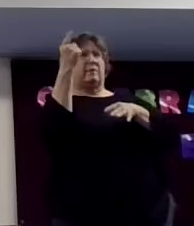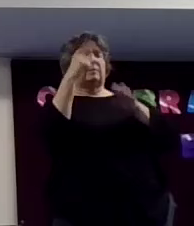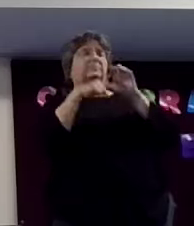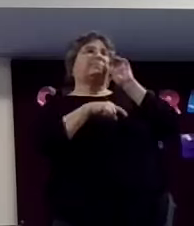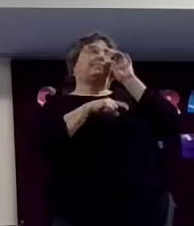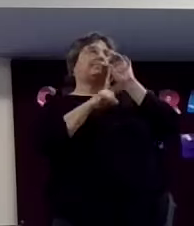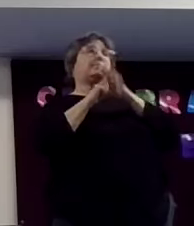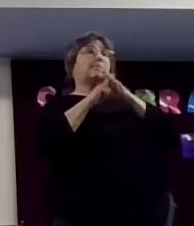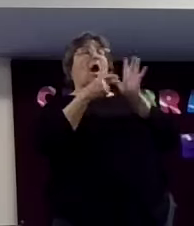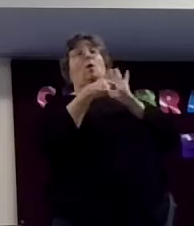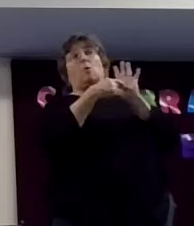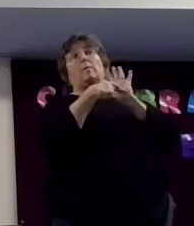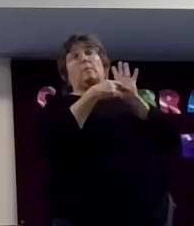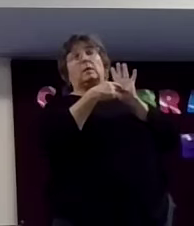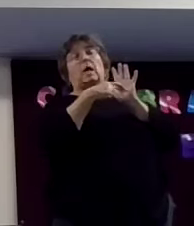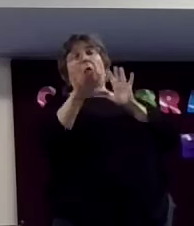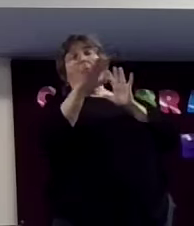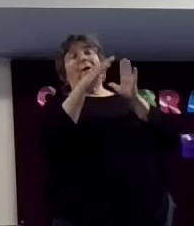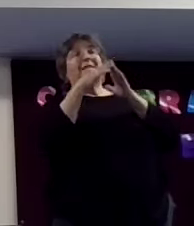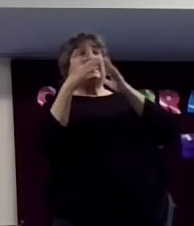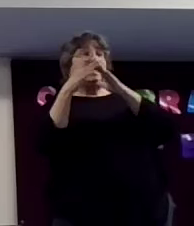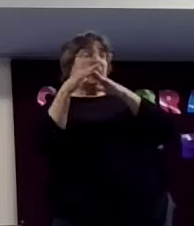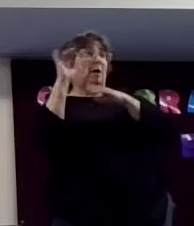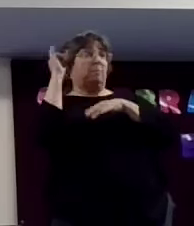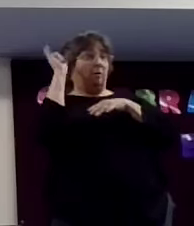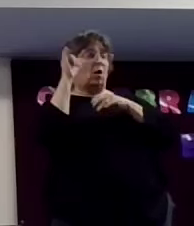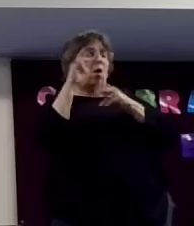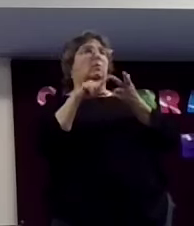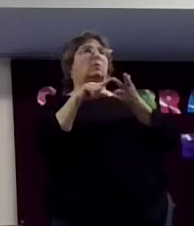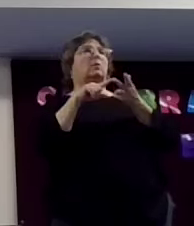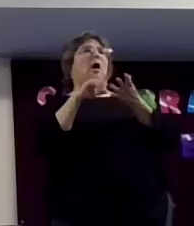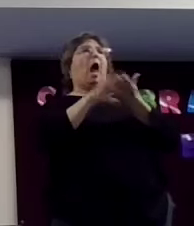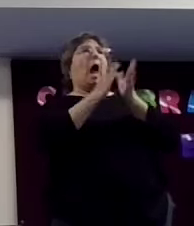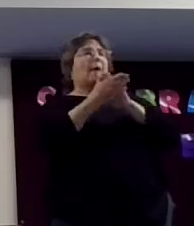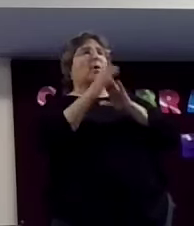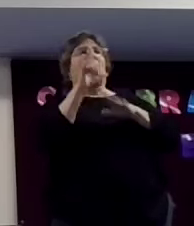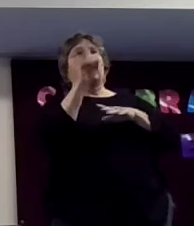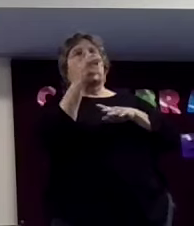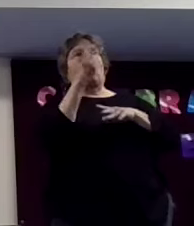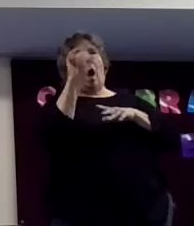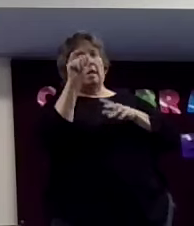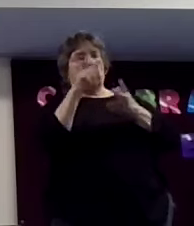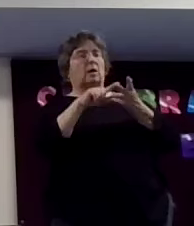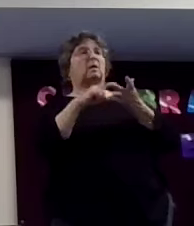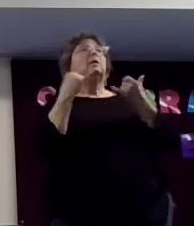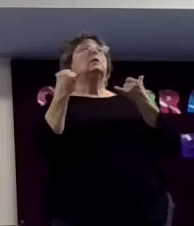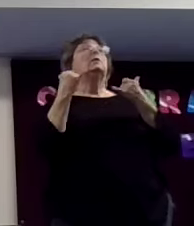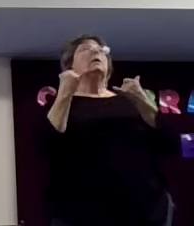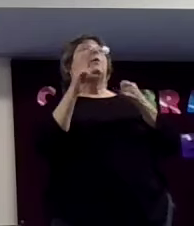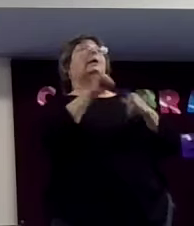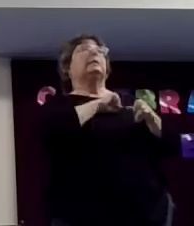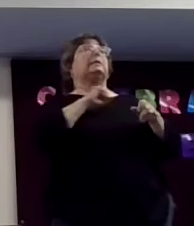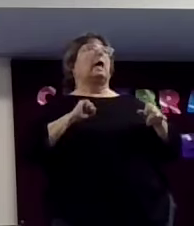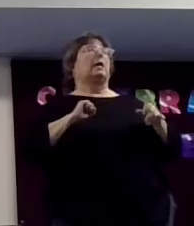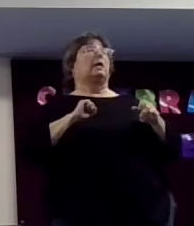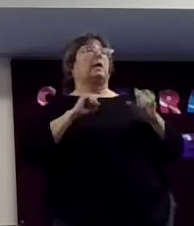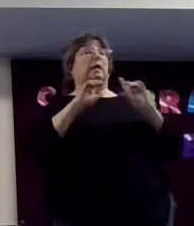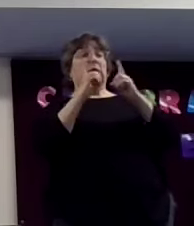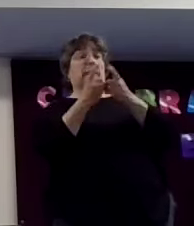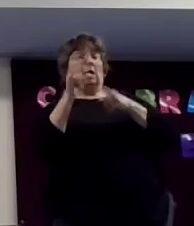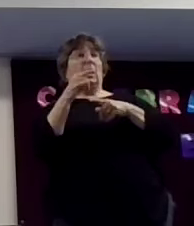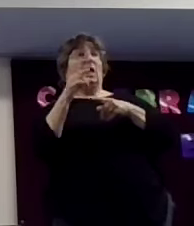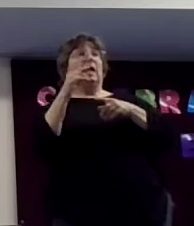2011. And I've represented areas in the city of Buffalo, Hamburg, and Lackawanna. And now in the Senate, my district